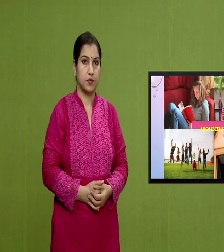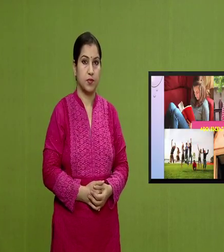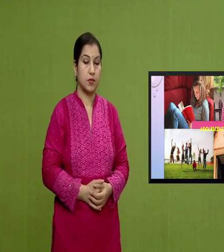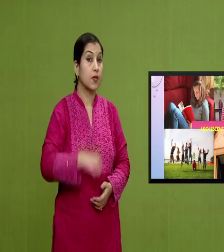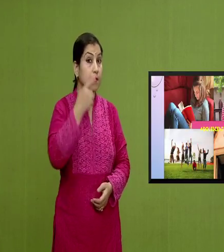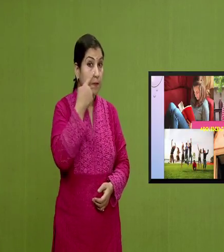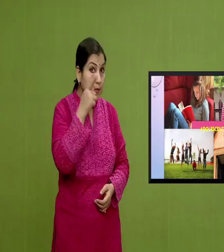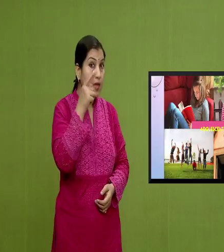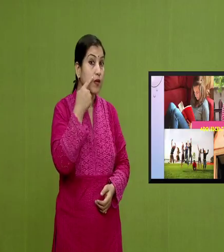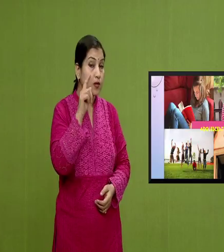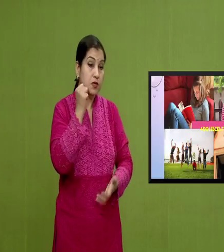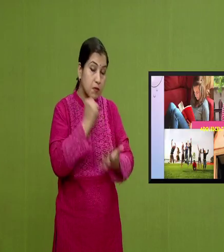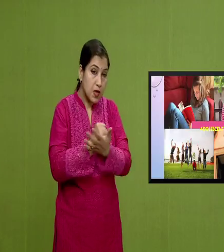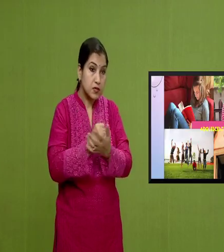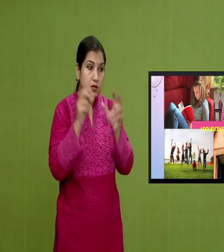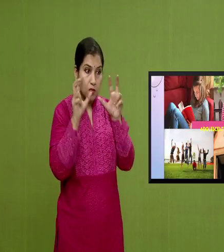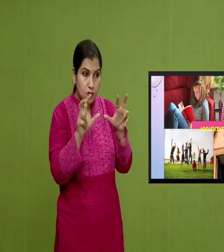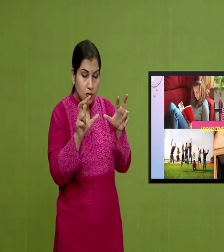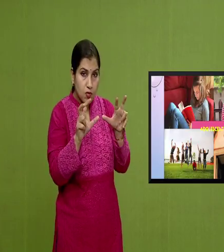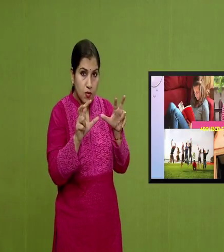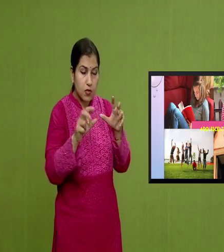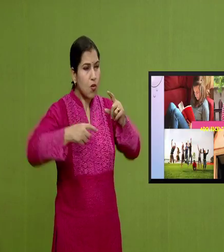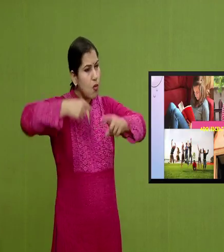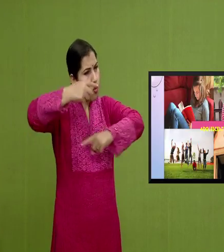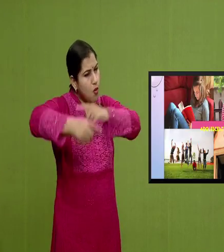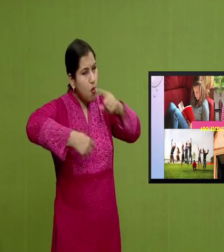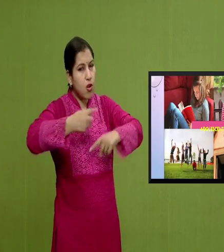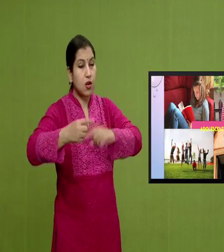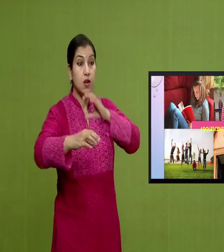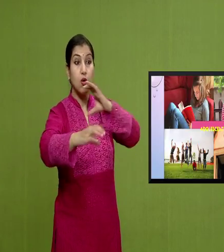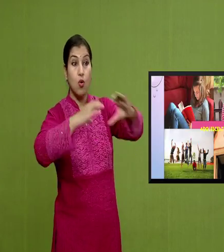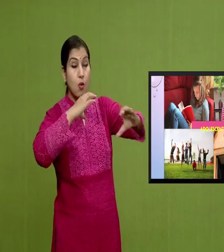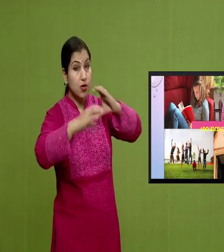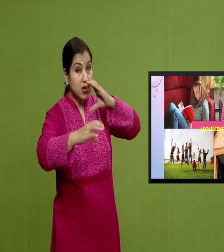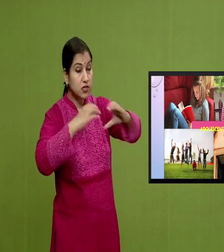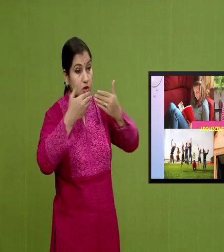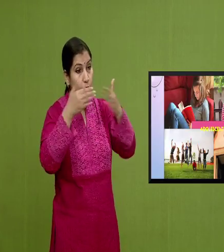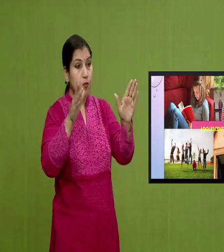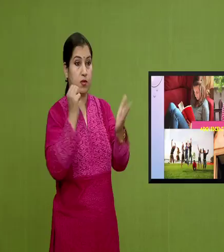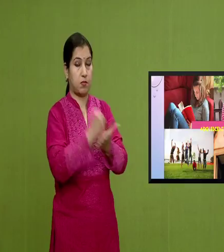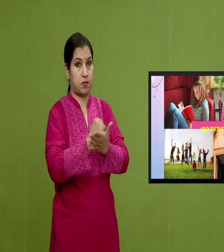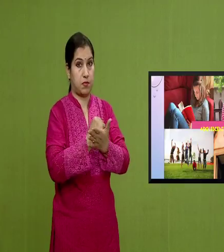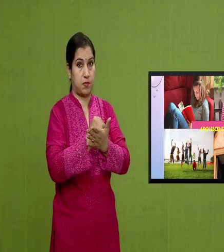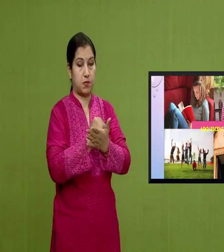Parents must keep all channels of communication open and